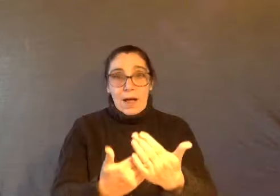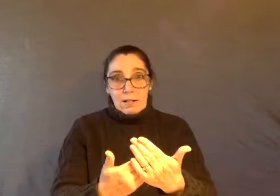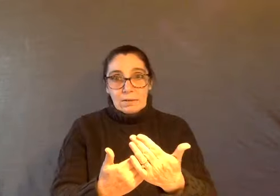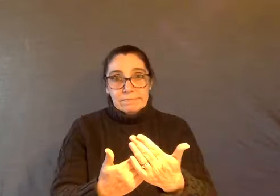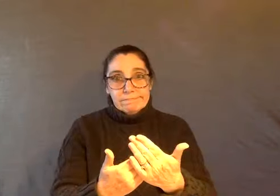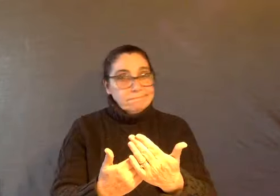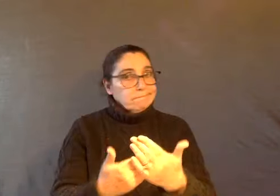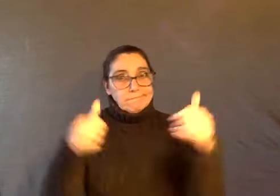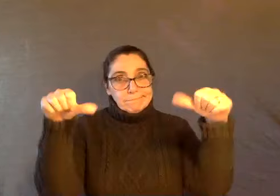well.